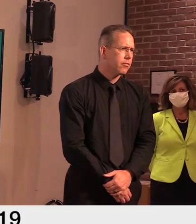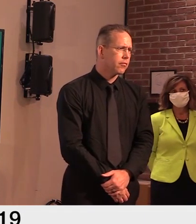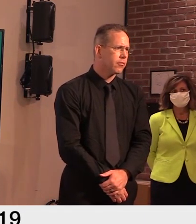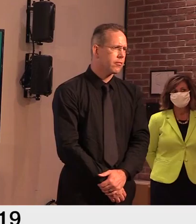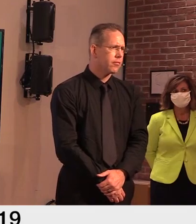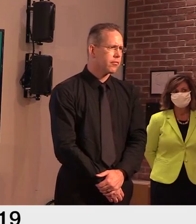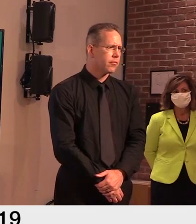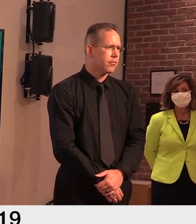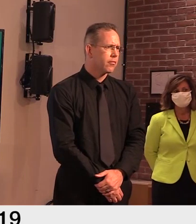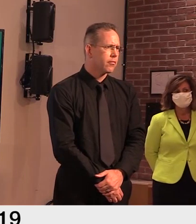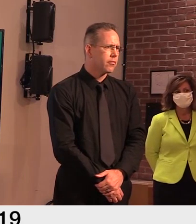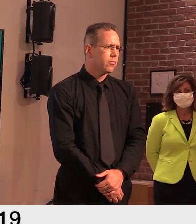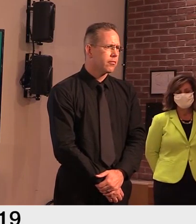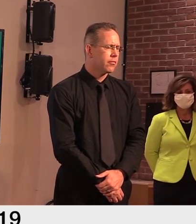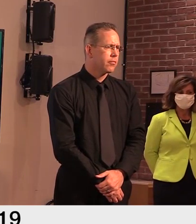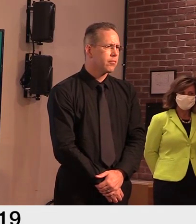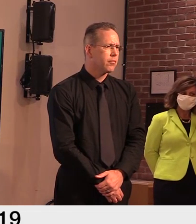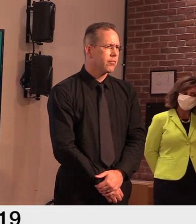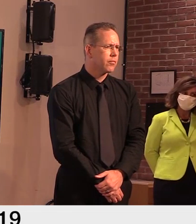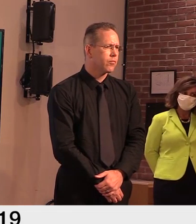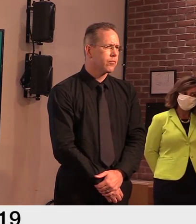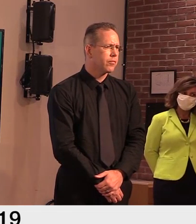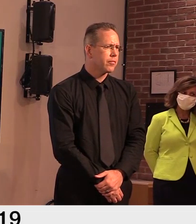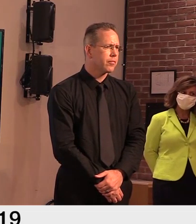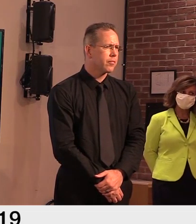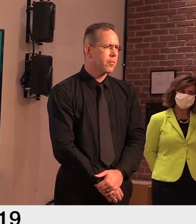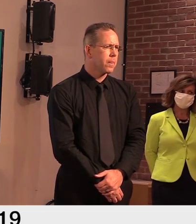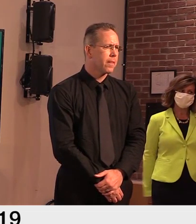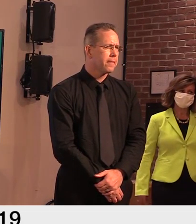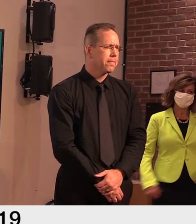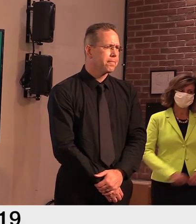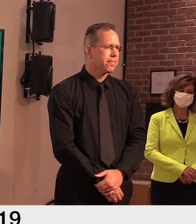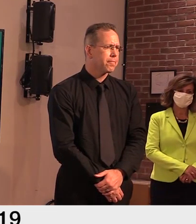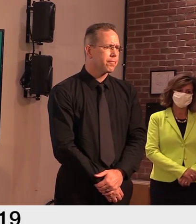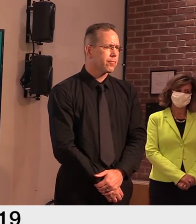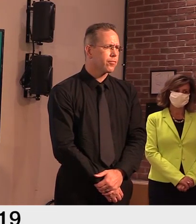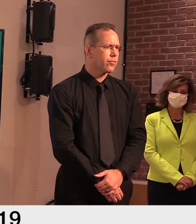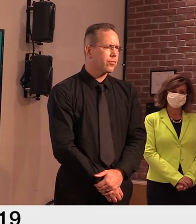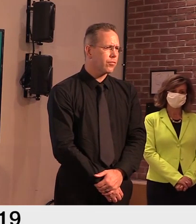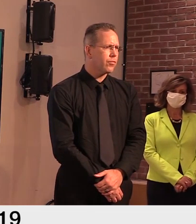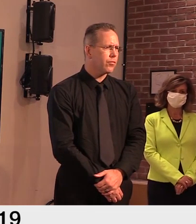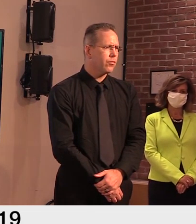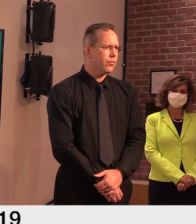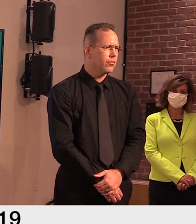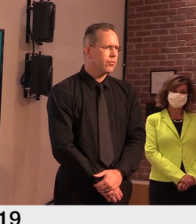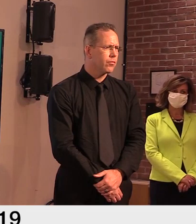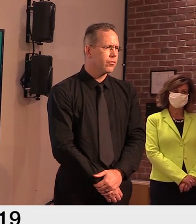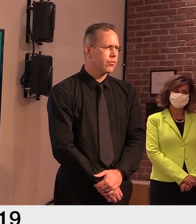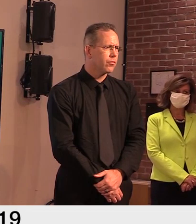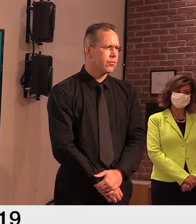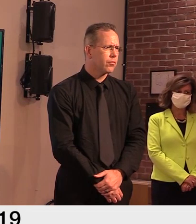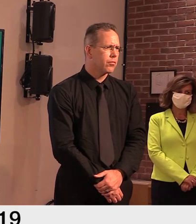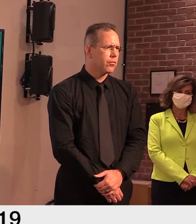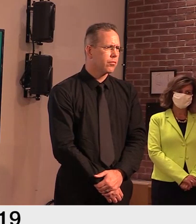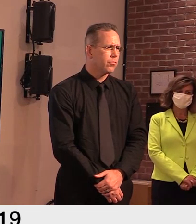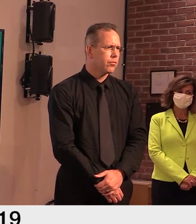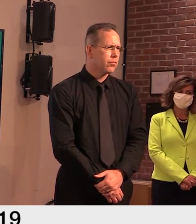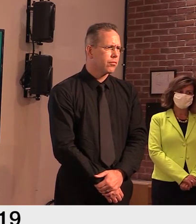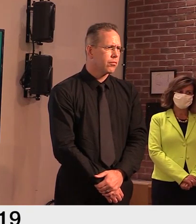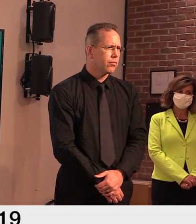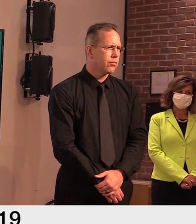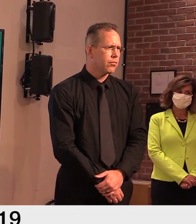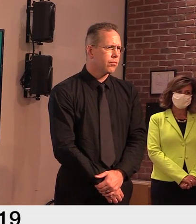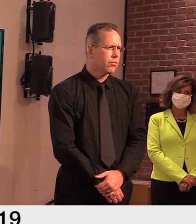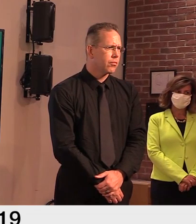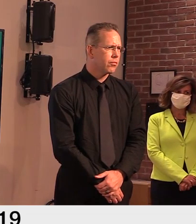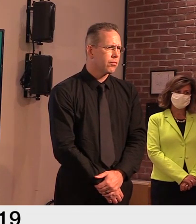last night. The Vermont legislature is now tackling issues of excessive force by police, proper